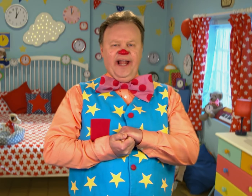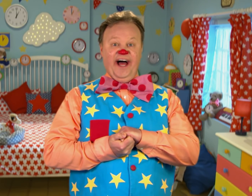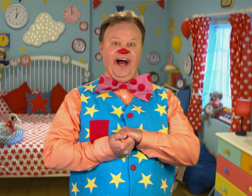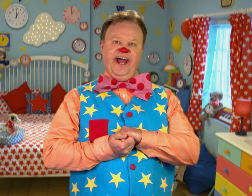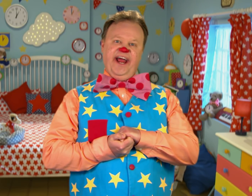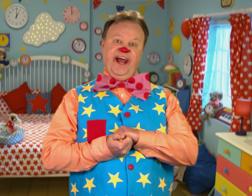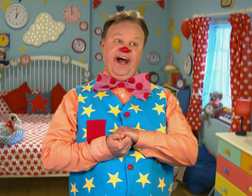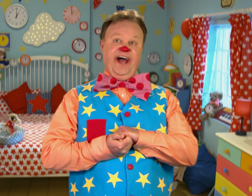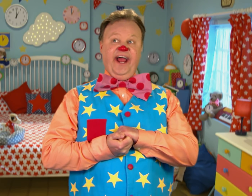la,